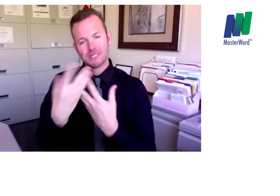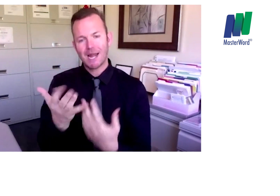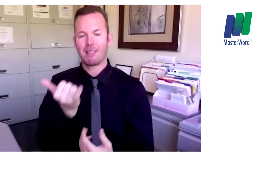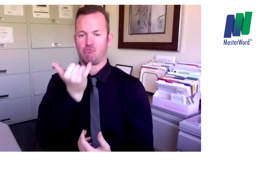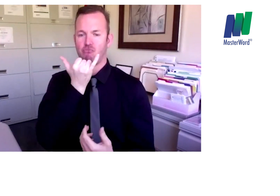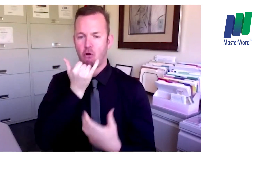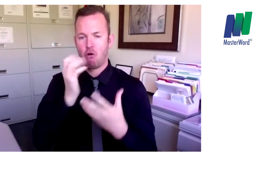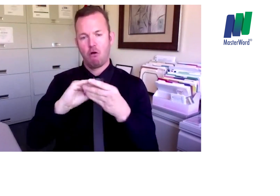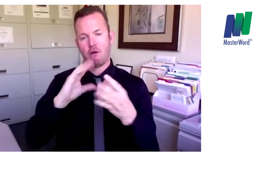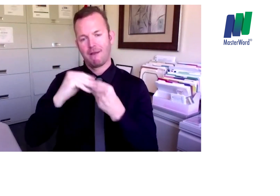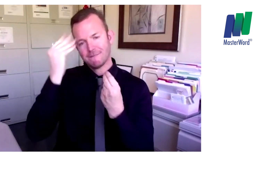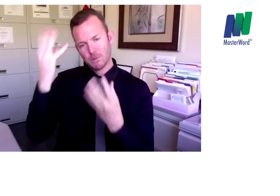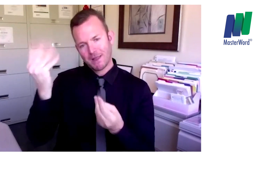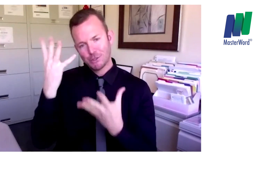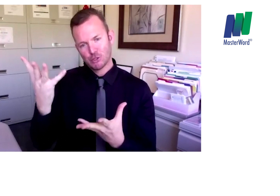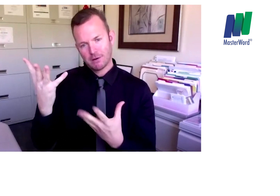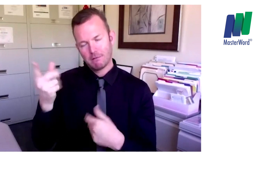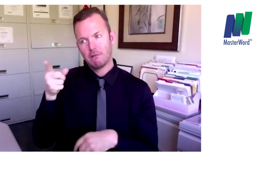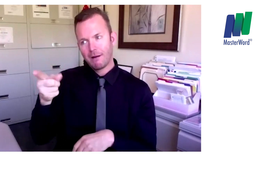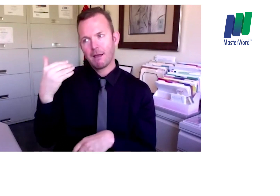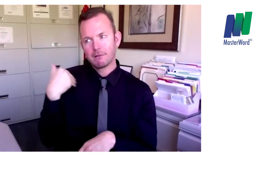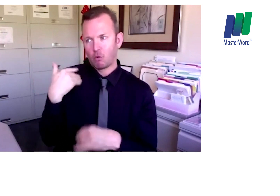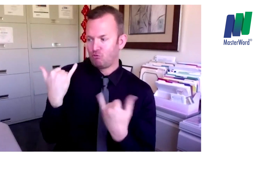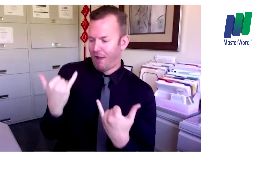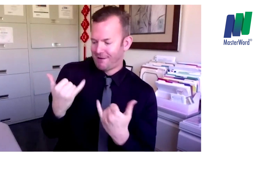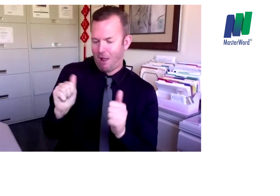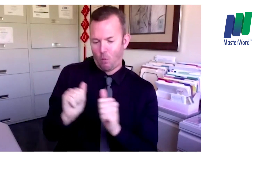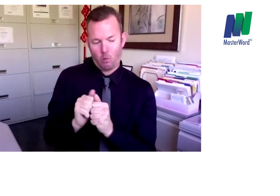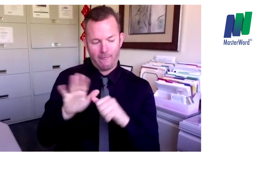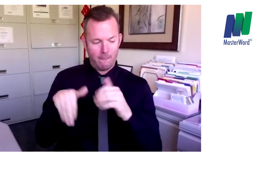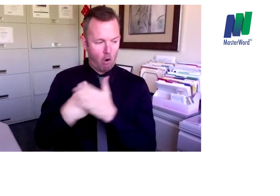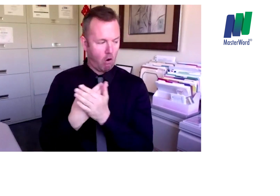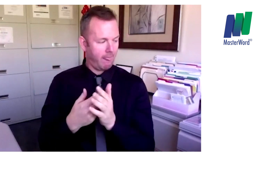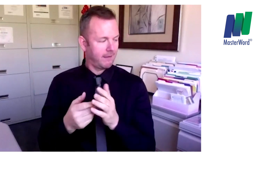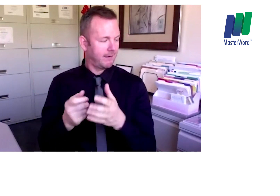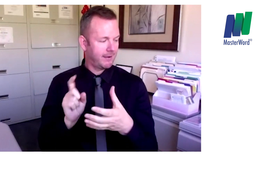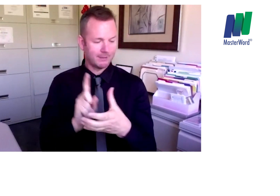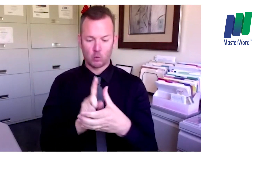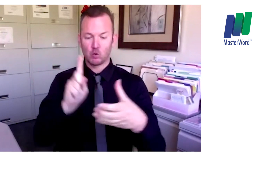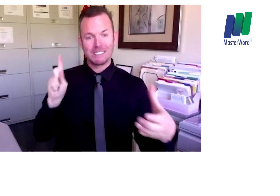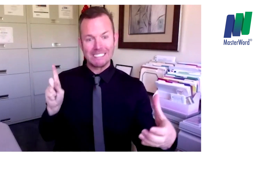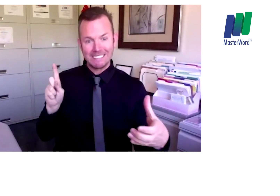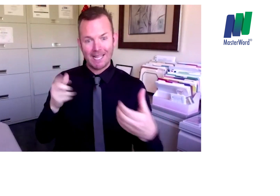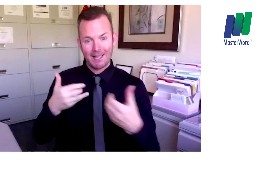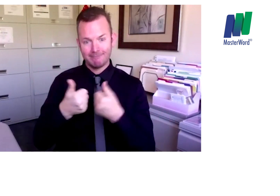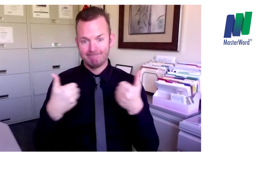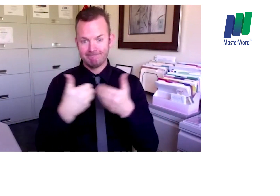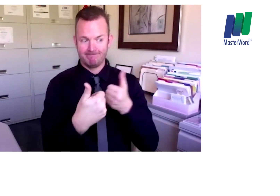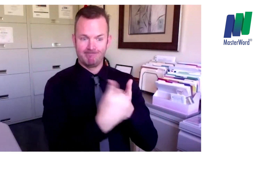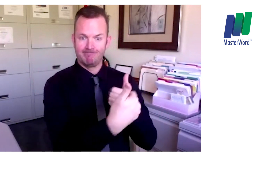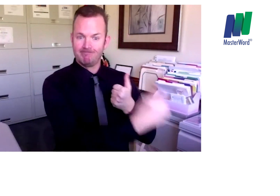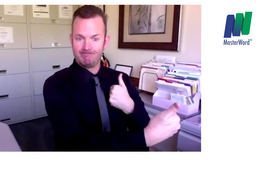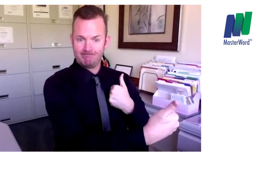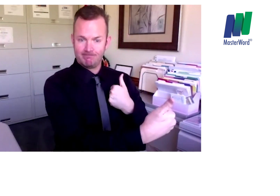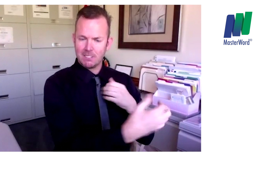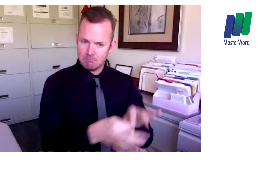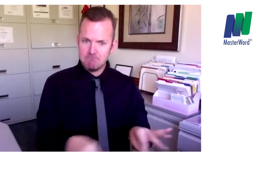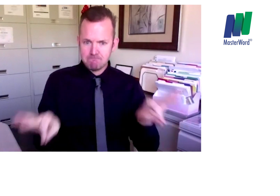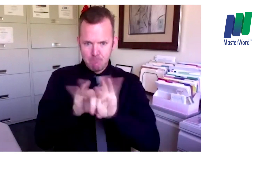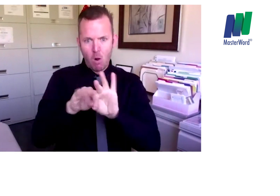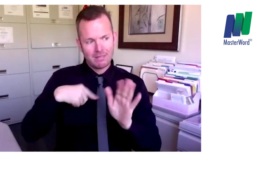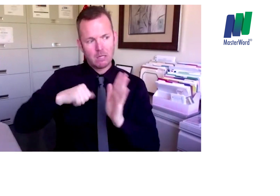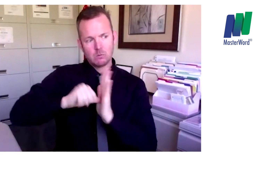signer because they're not an interpreter and they're not able to handle the severity and complicated communication that was taking